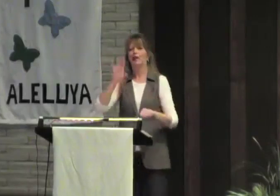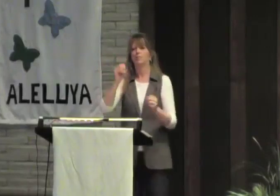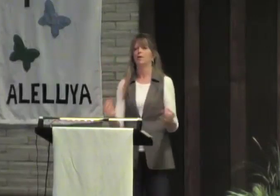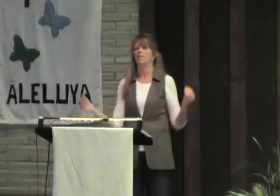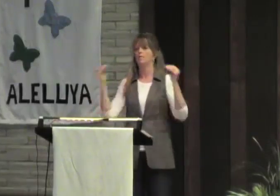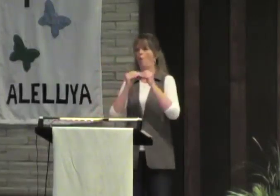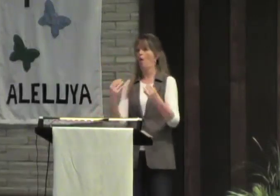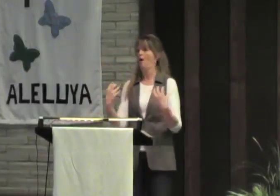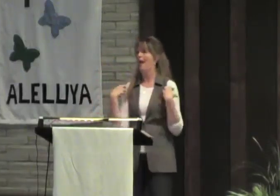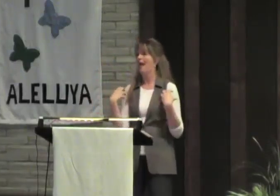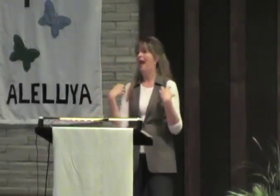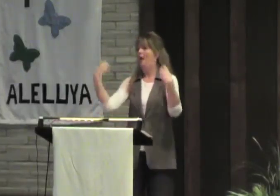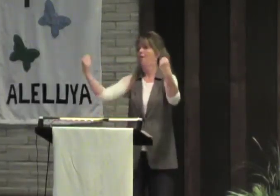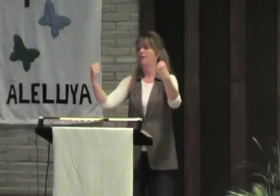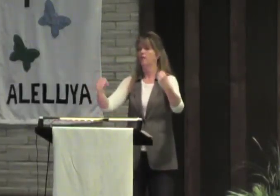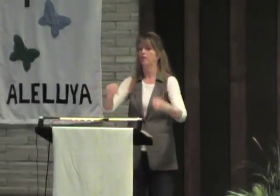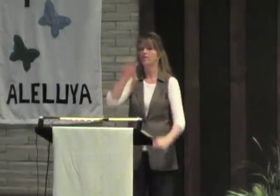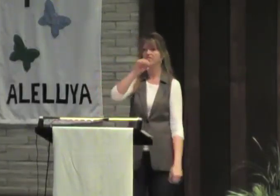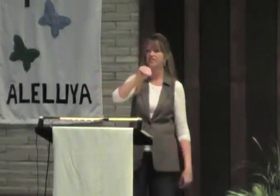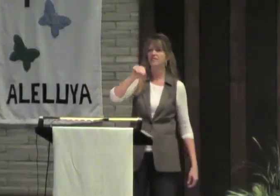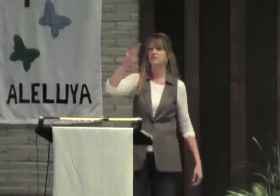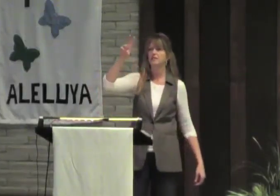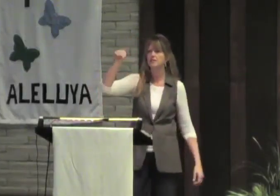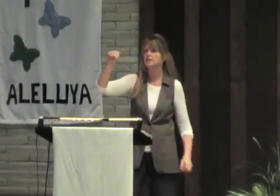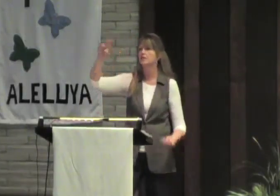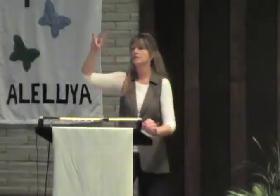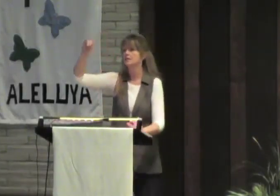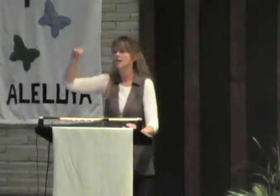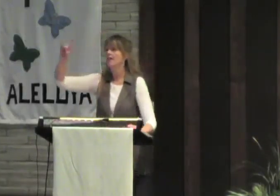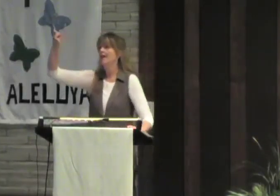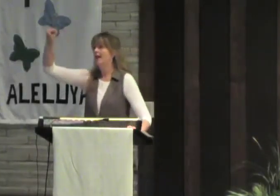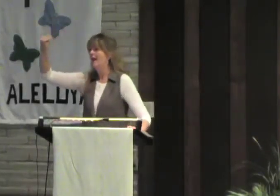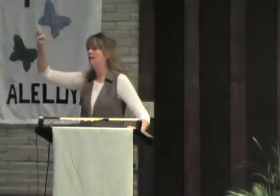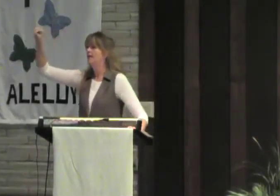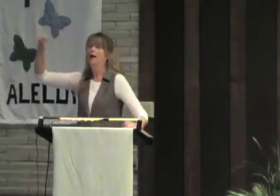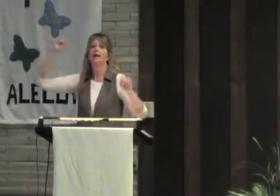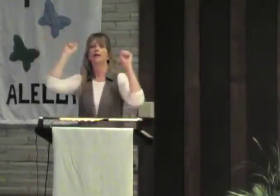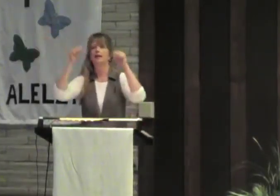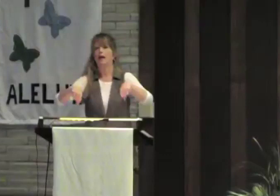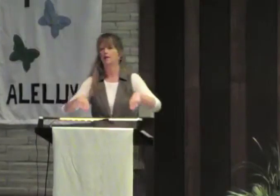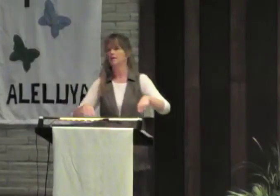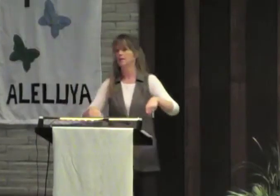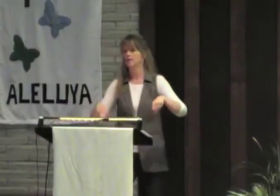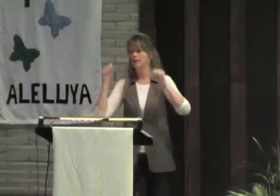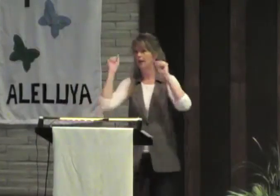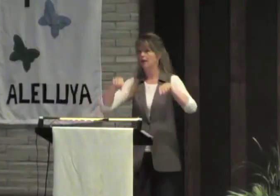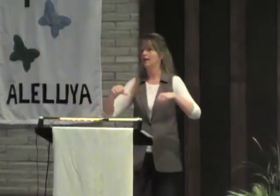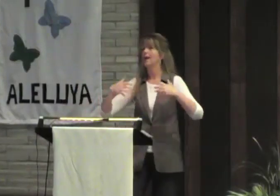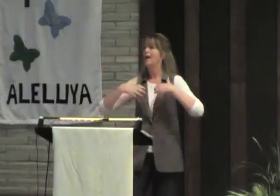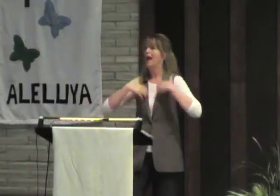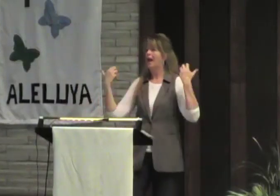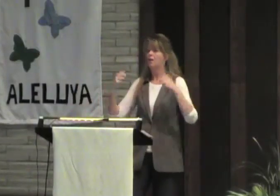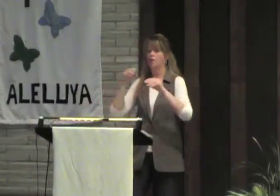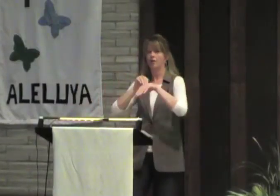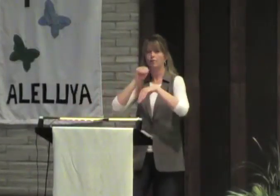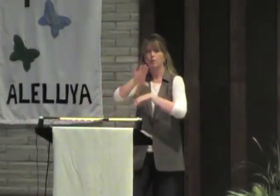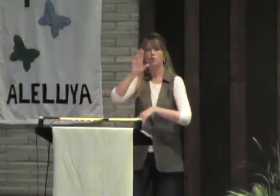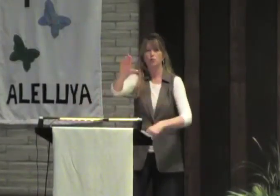body can be more healthy at 50, 60, 70, 80, 90 years old. It can be.